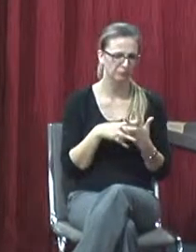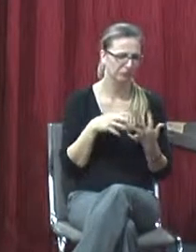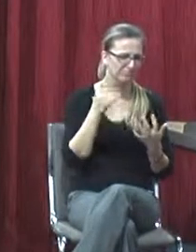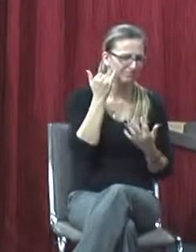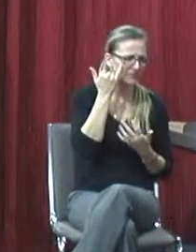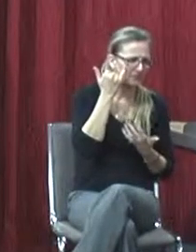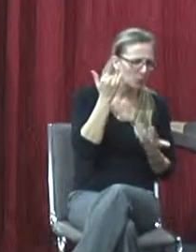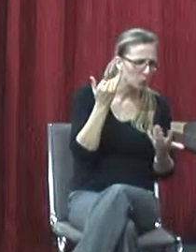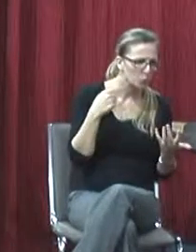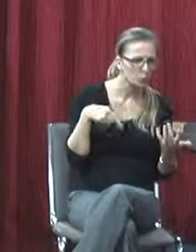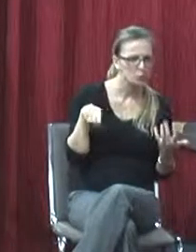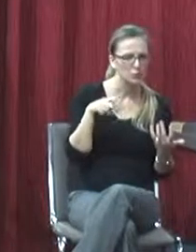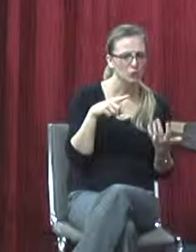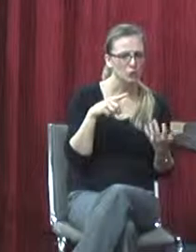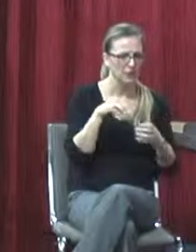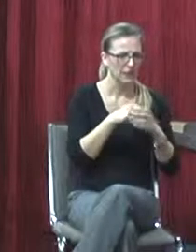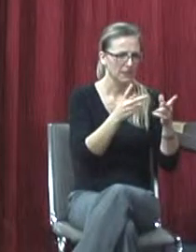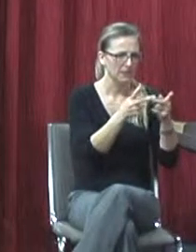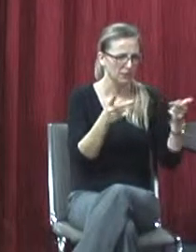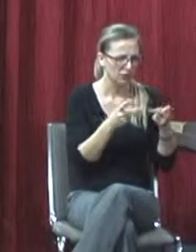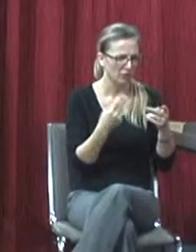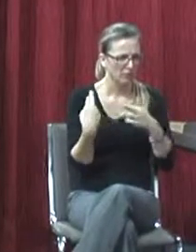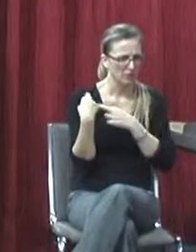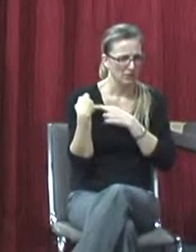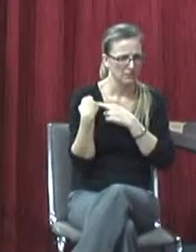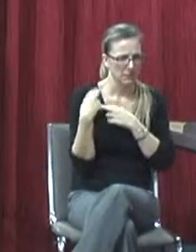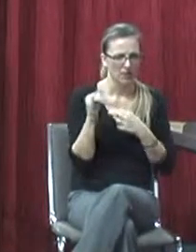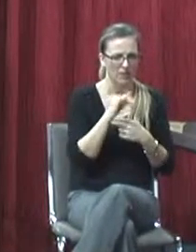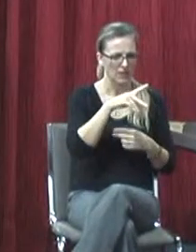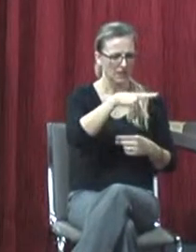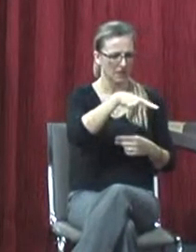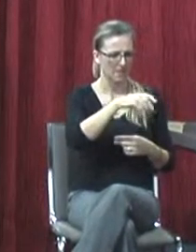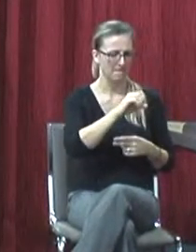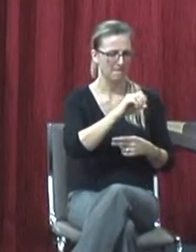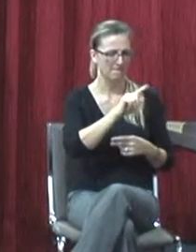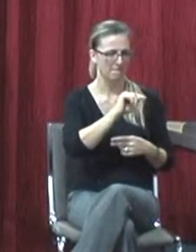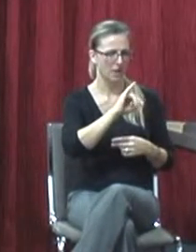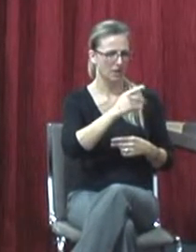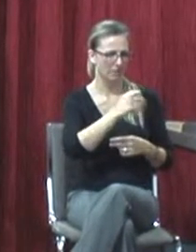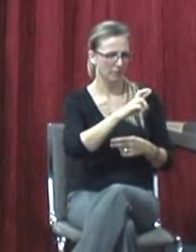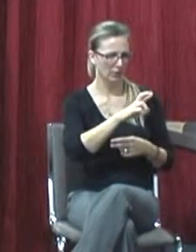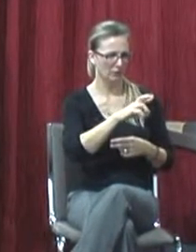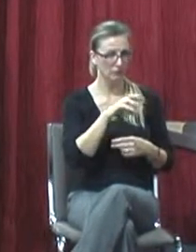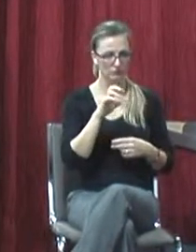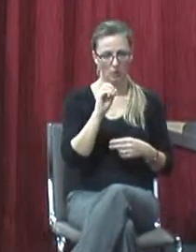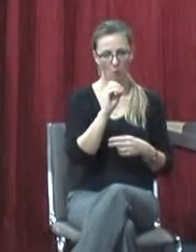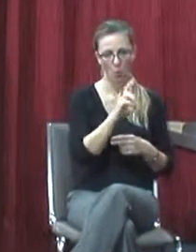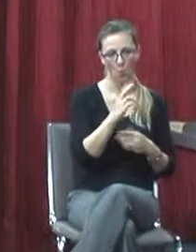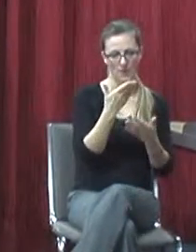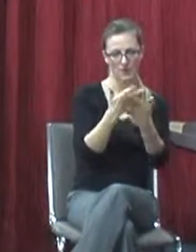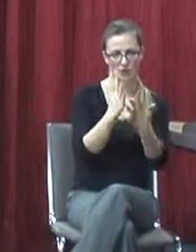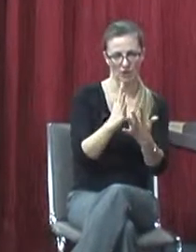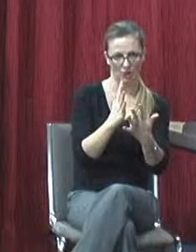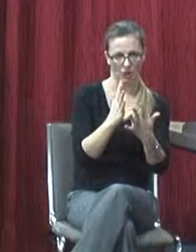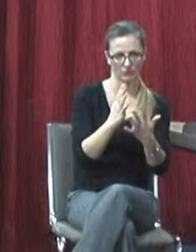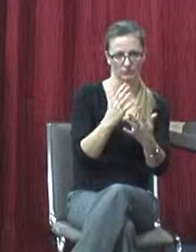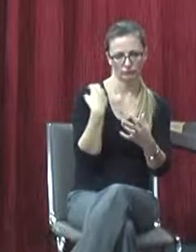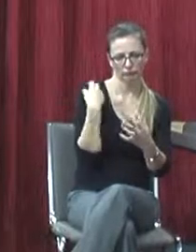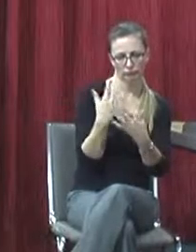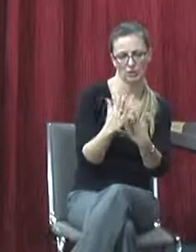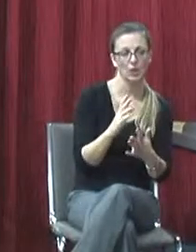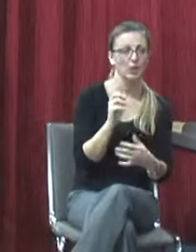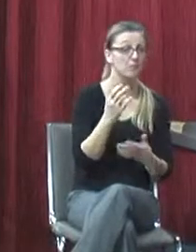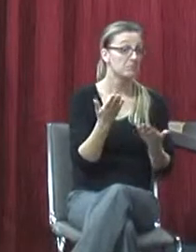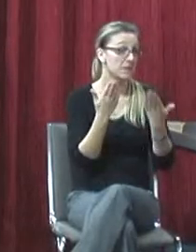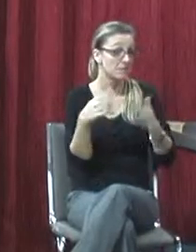Suppose you were in a position of responsibility like Potiphar or like the jailer. Let's say you were a business owner,